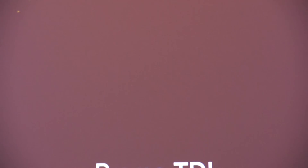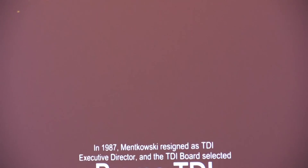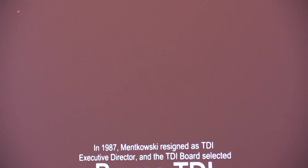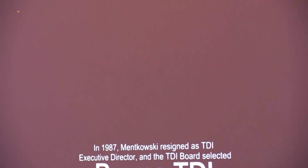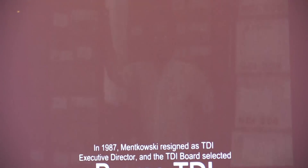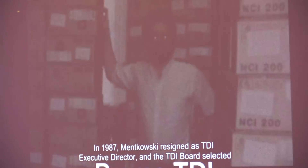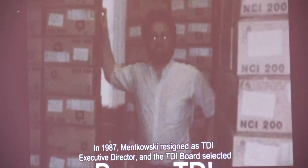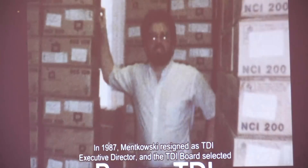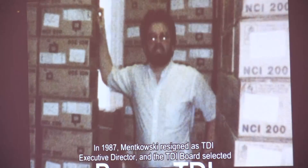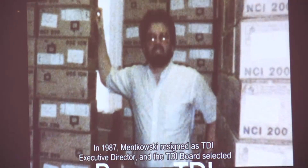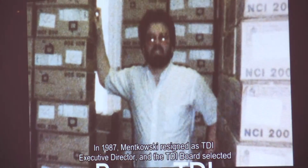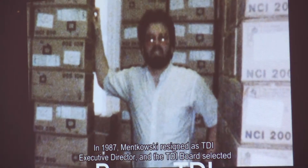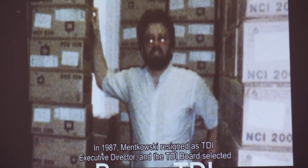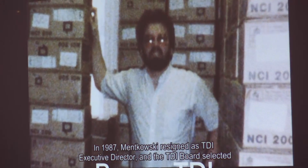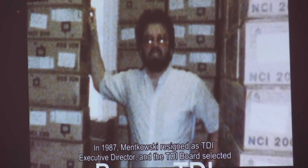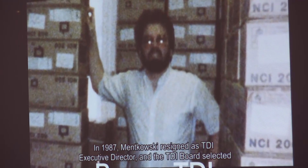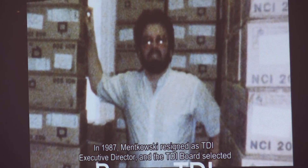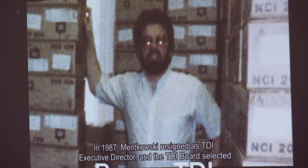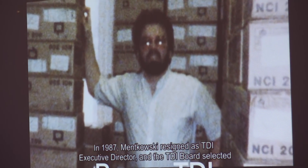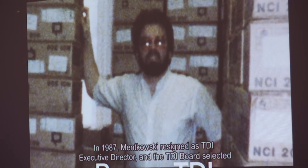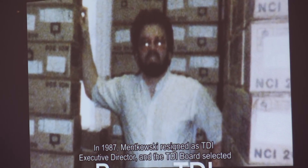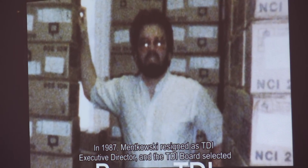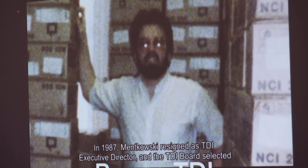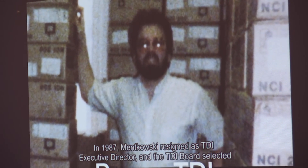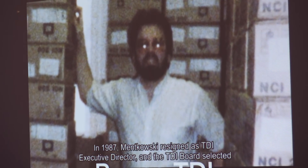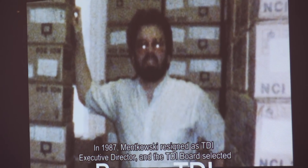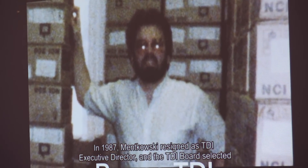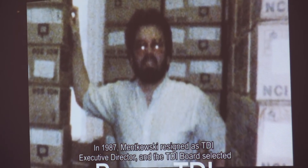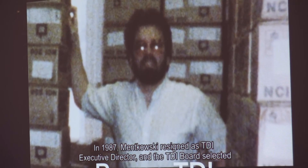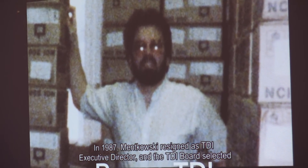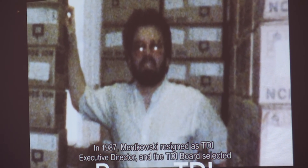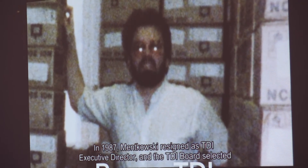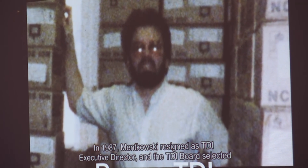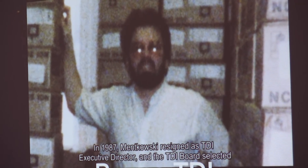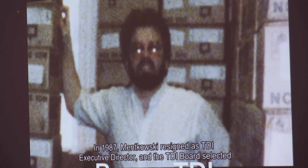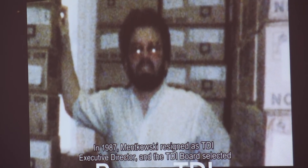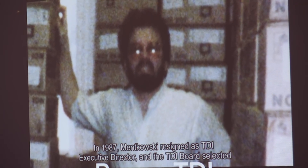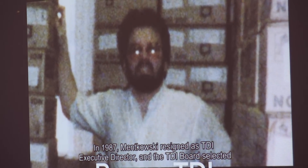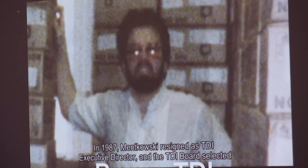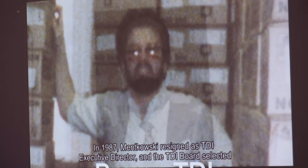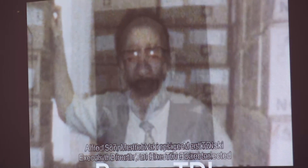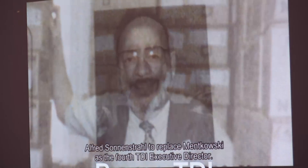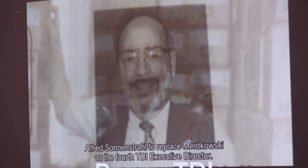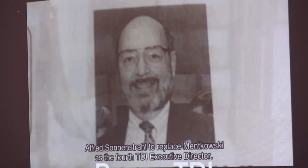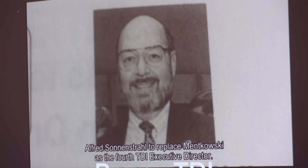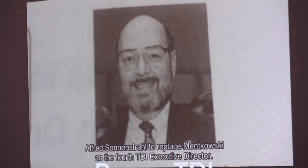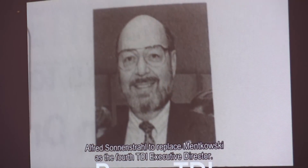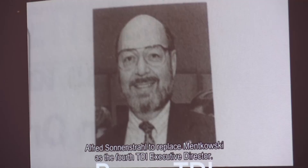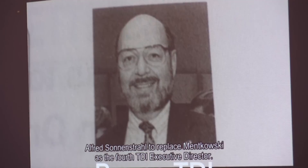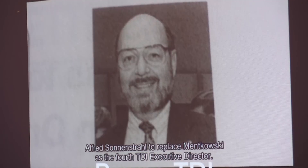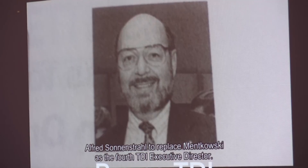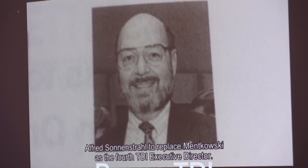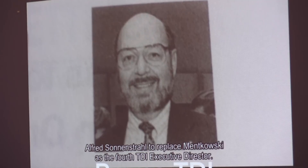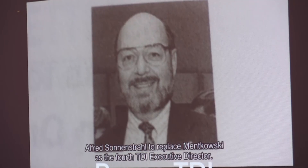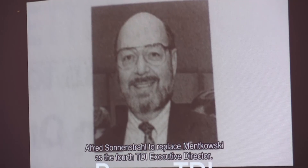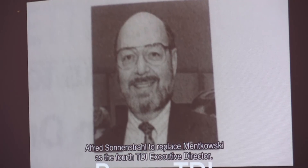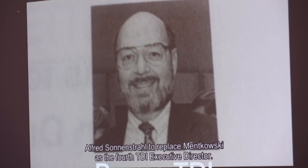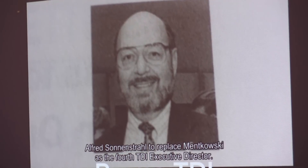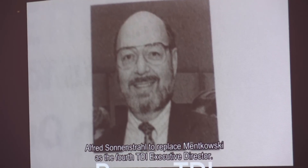In 1987, Mentkowski resigned as TDI executive director, and the TDI board selected Alfred Sonnenstrahl to replace Mentkowski as the